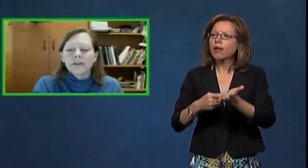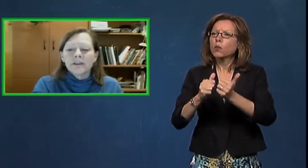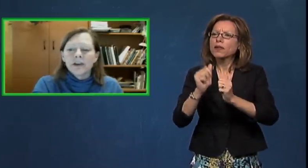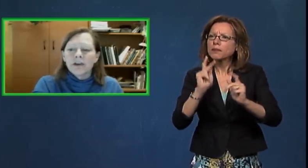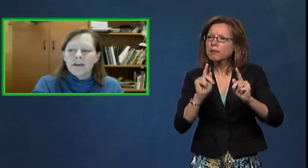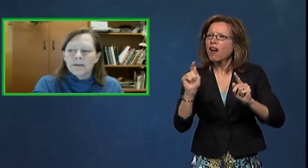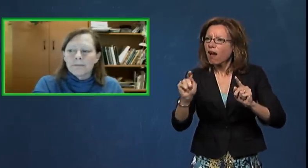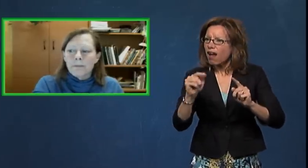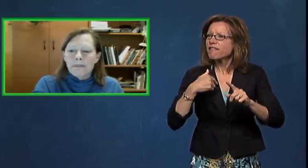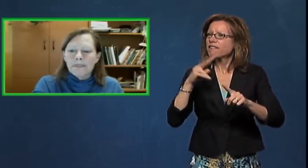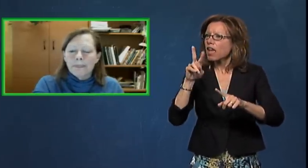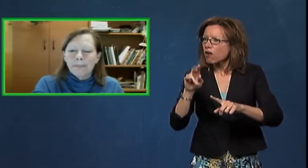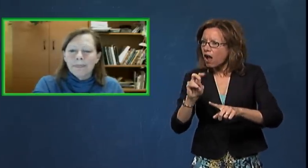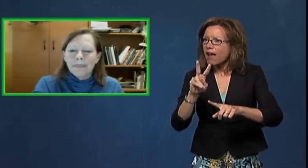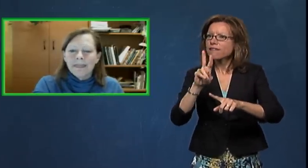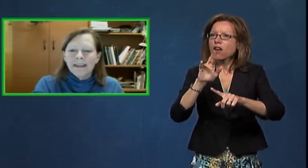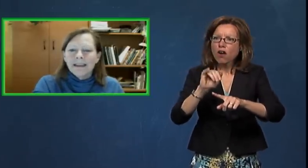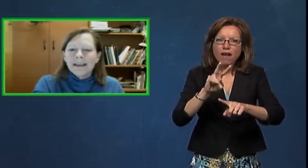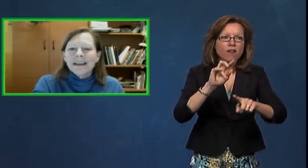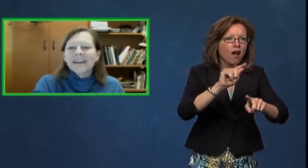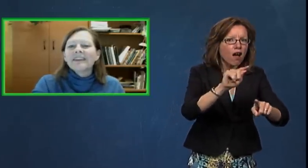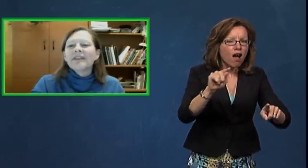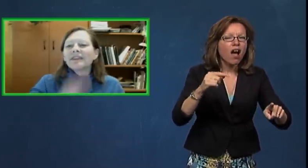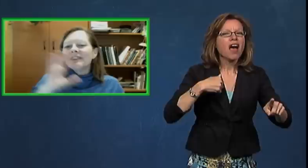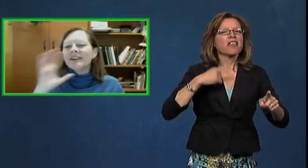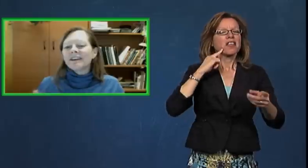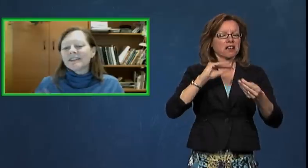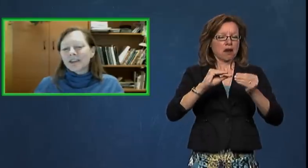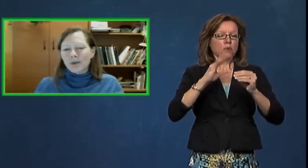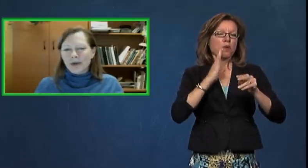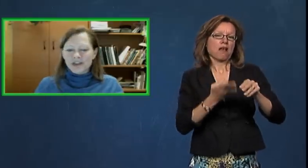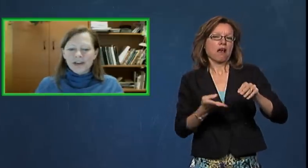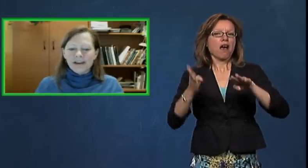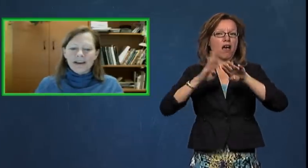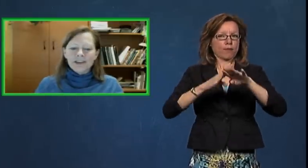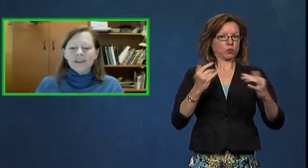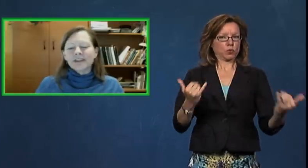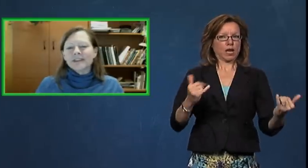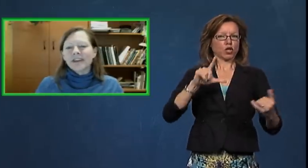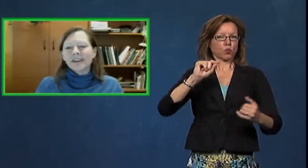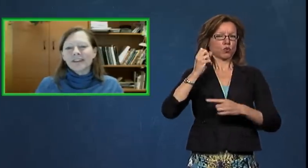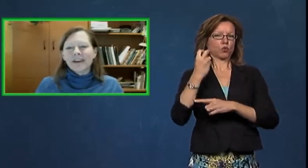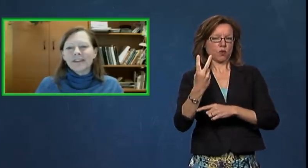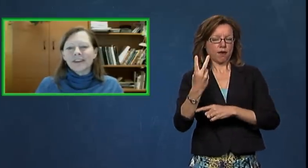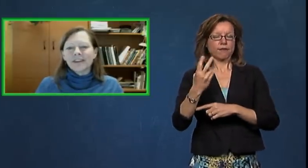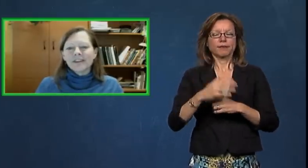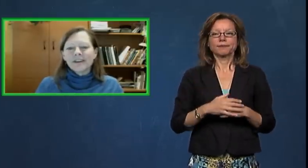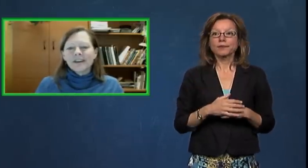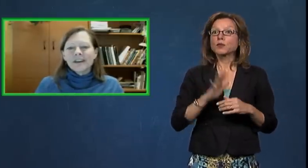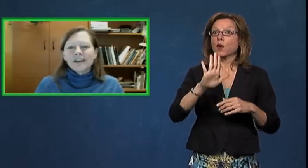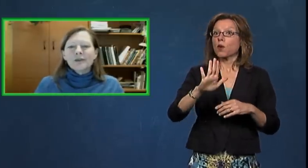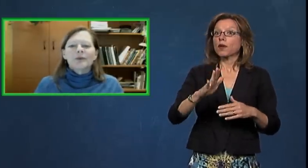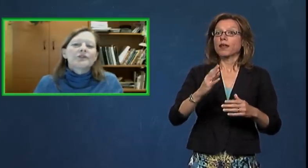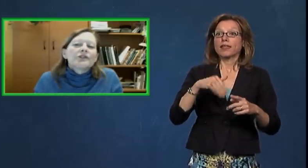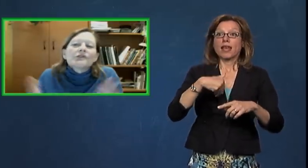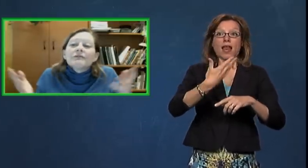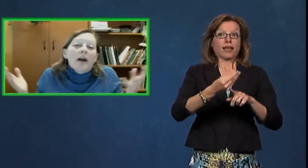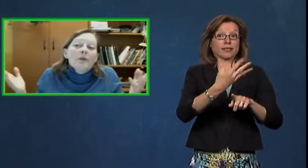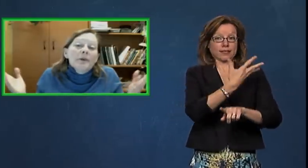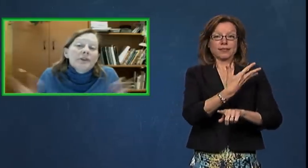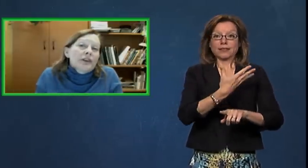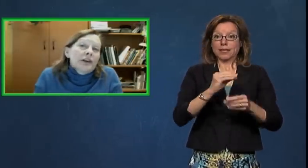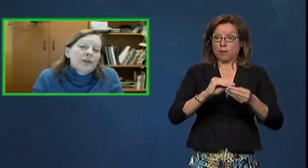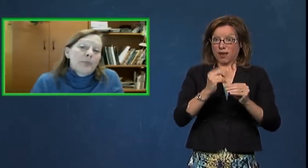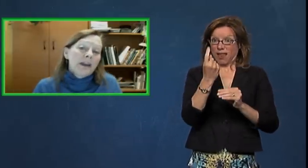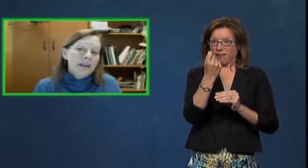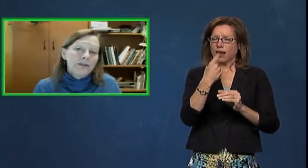selling VRI. And then the next question I asked on slide 11 was just how